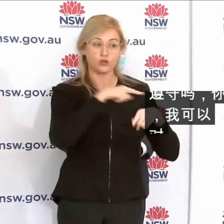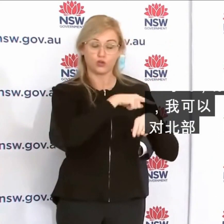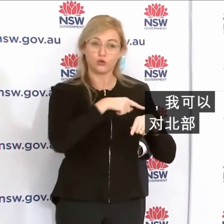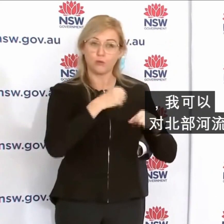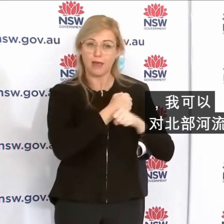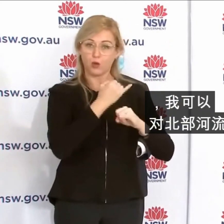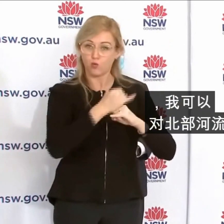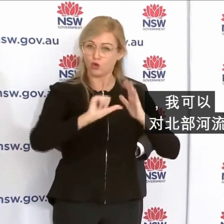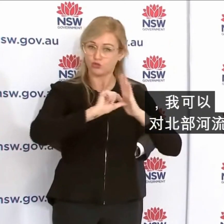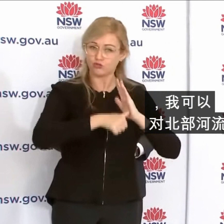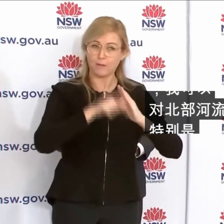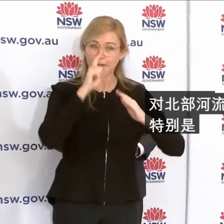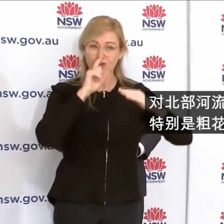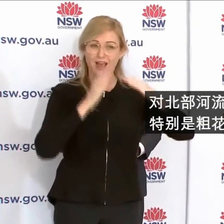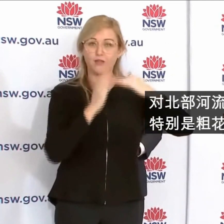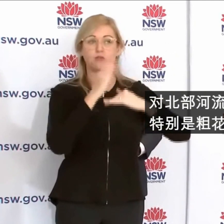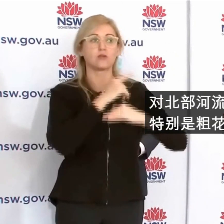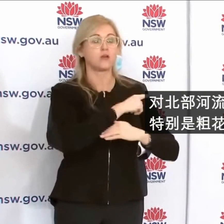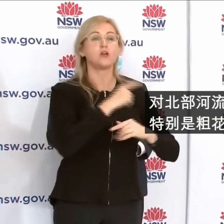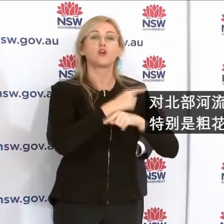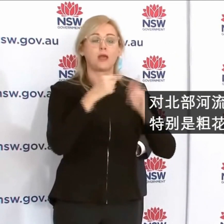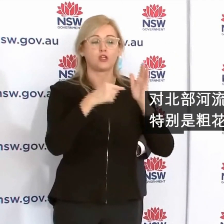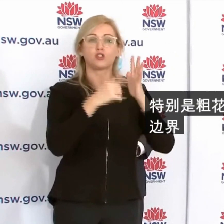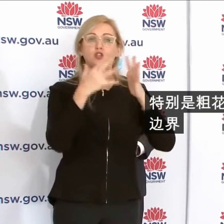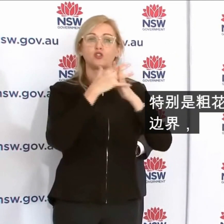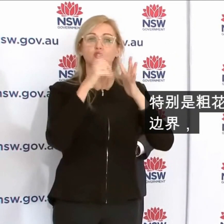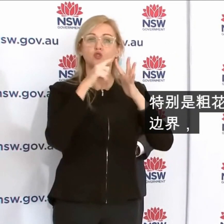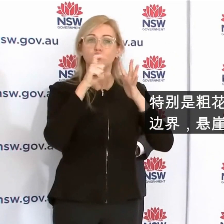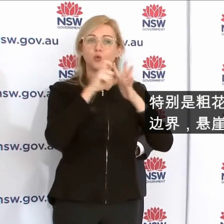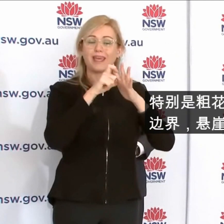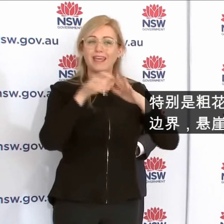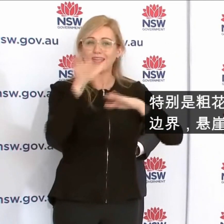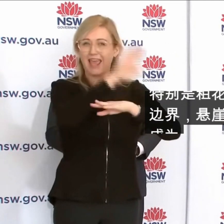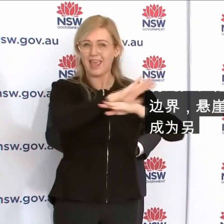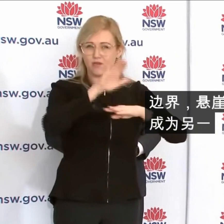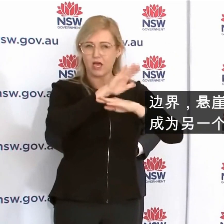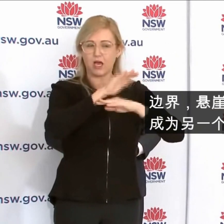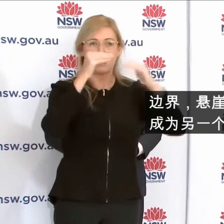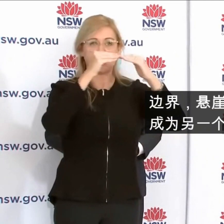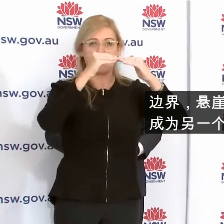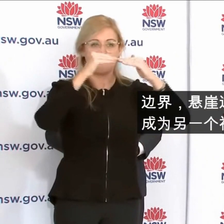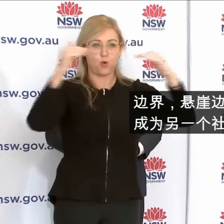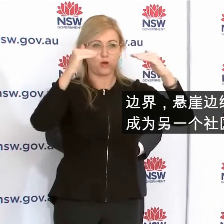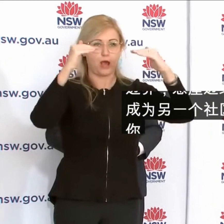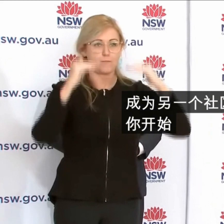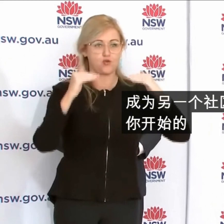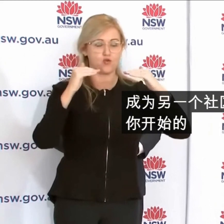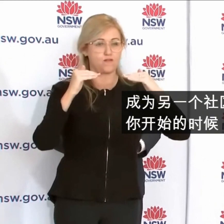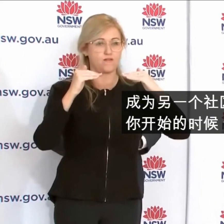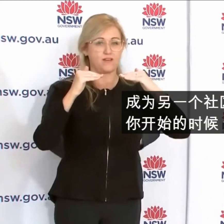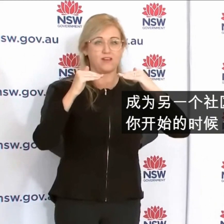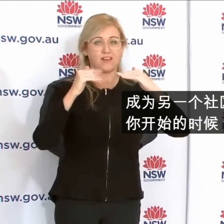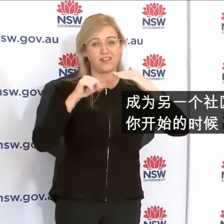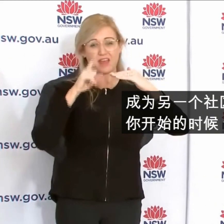I say to the communities of the Northern Rivers, especially Tweed, if you move that border, that cliff edge becomes another border for another community, and when you